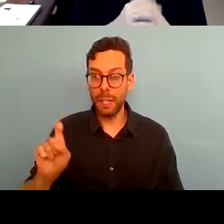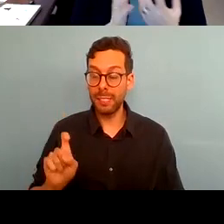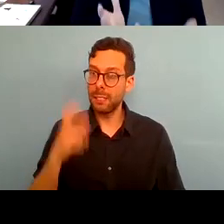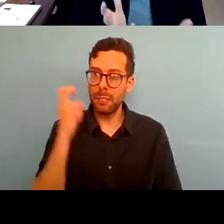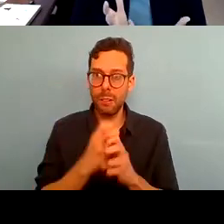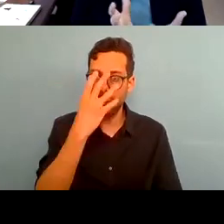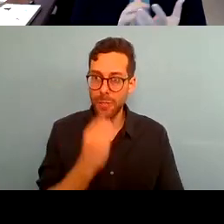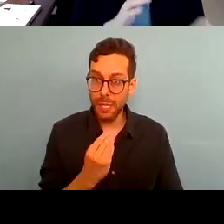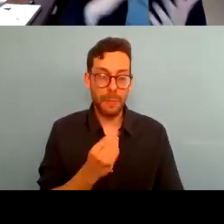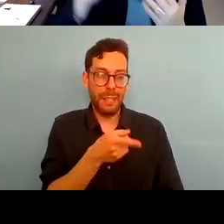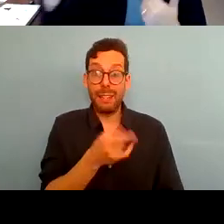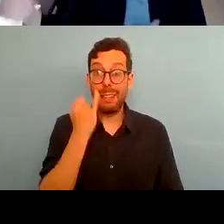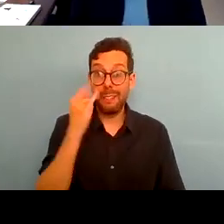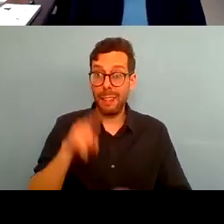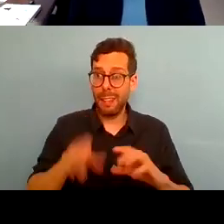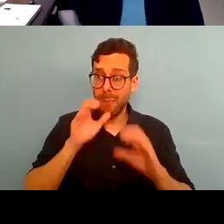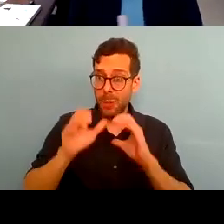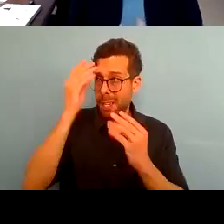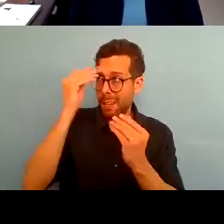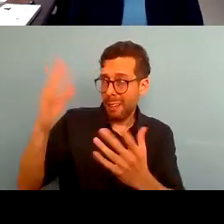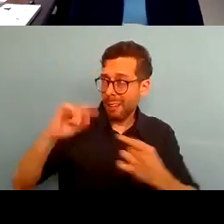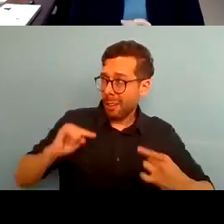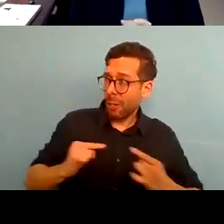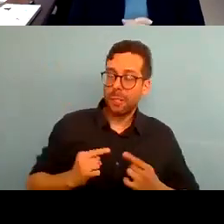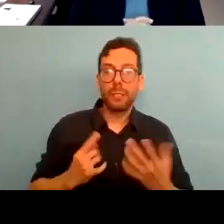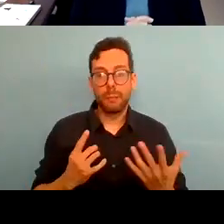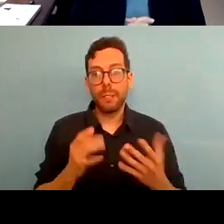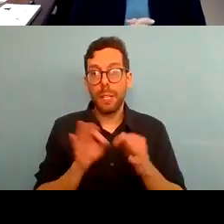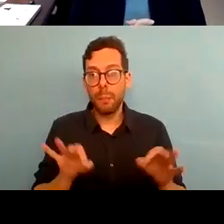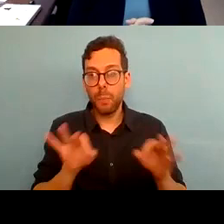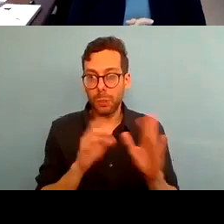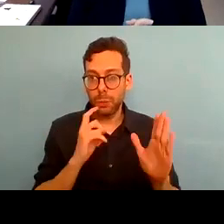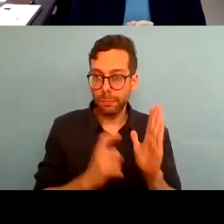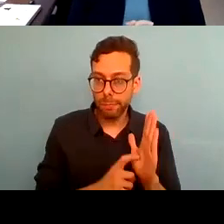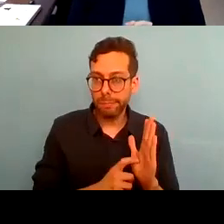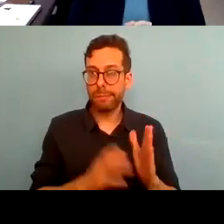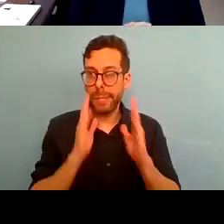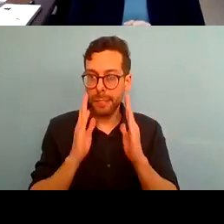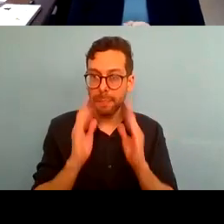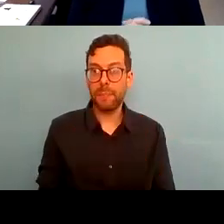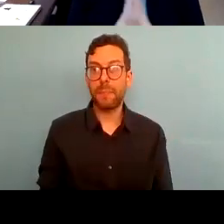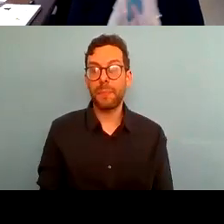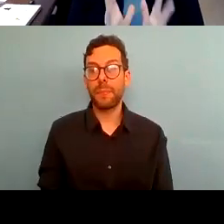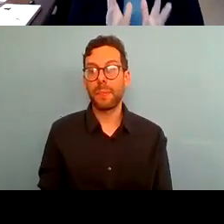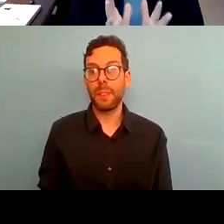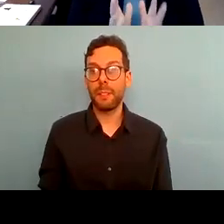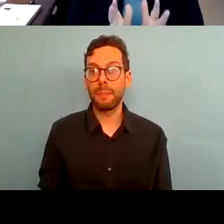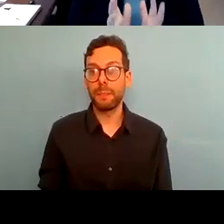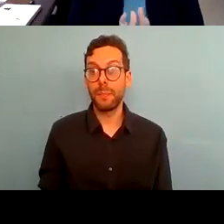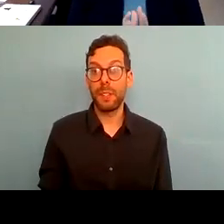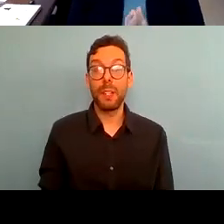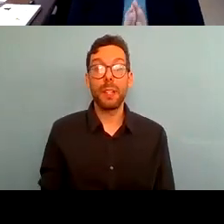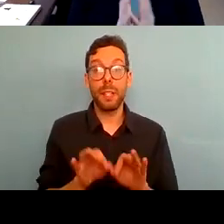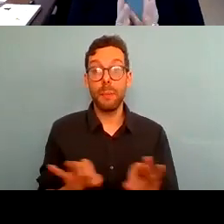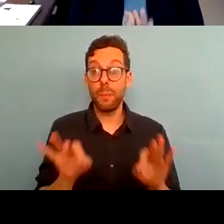be on the lookout for and to then treat. So those are important things to know. Now, it is important for me to make the